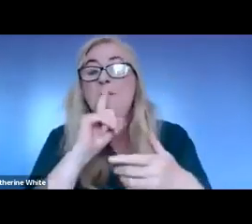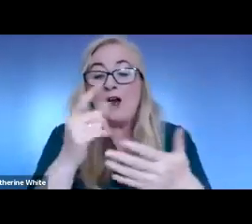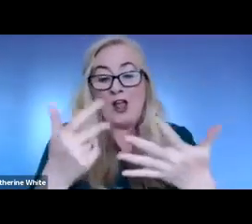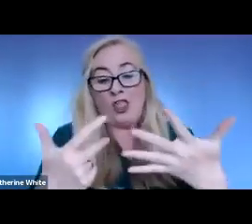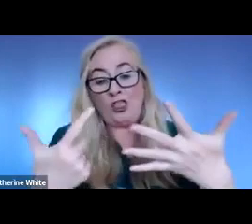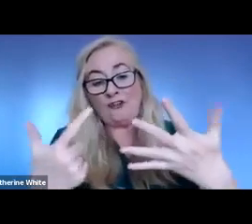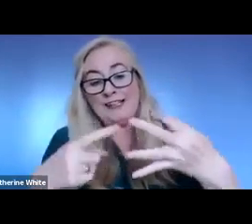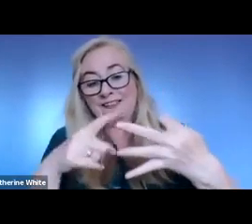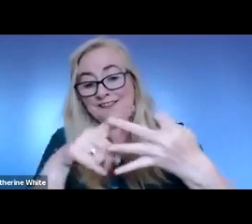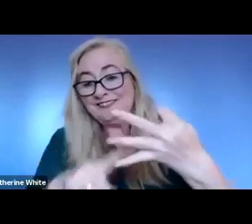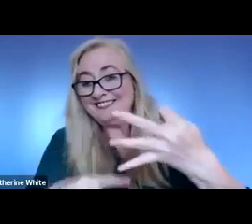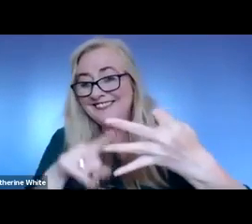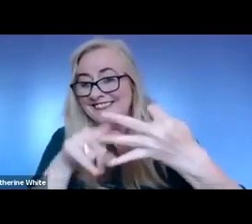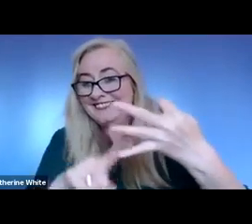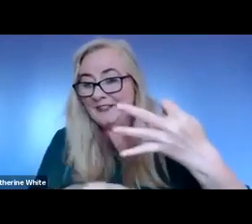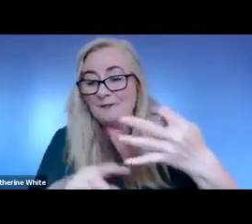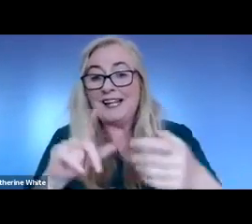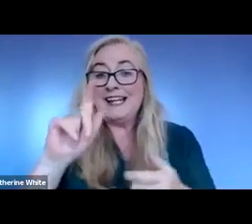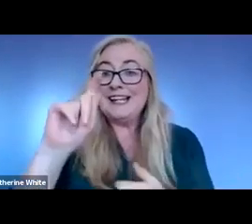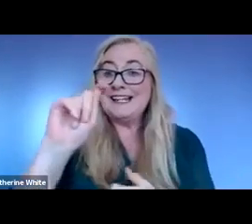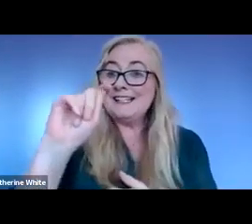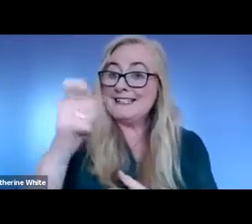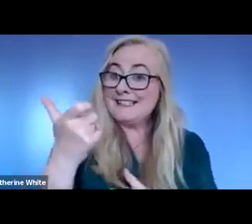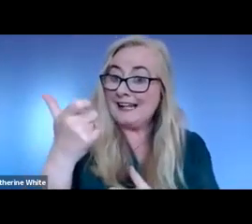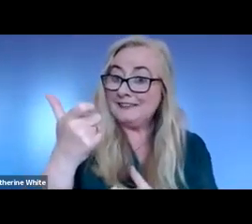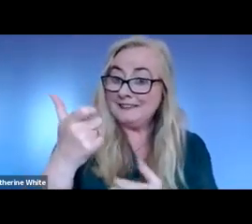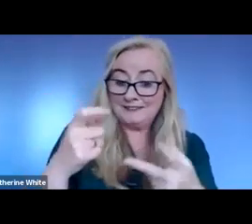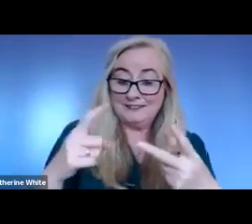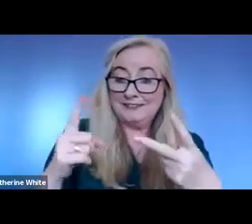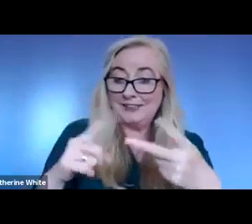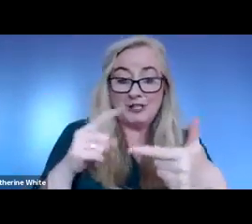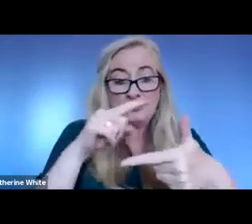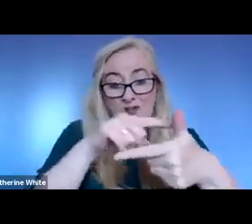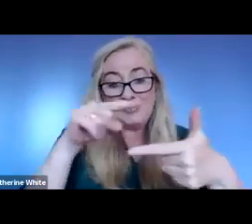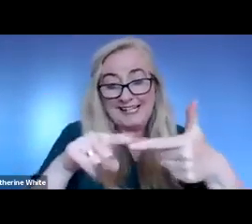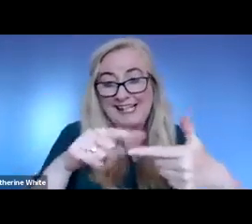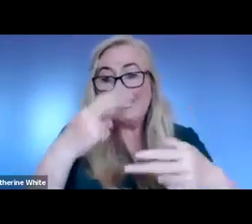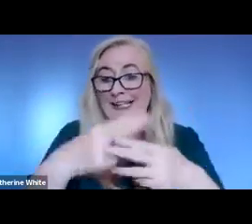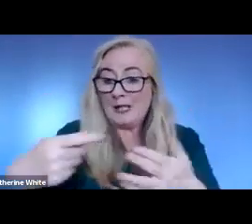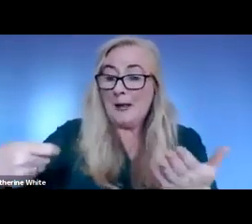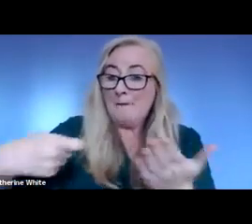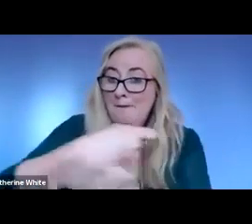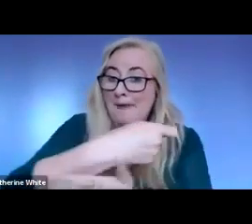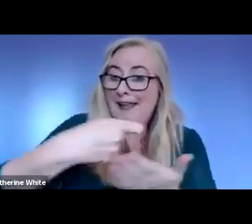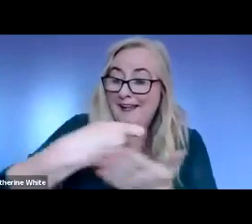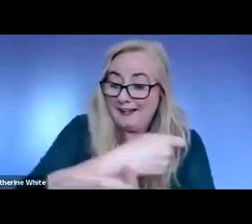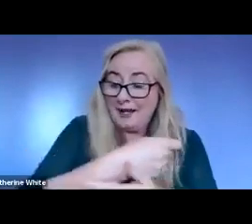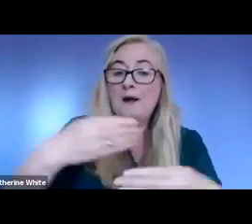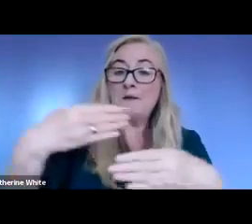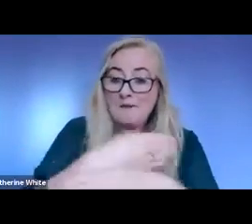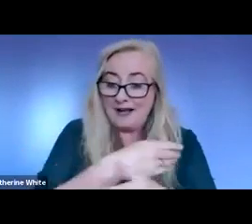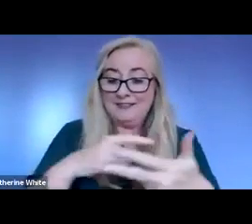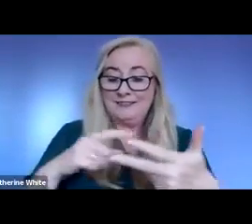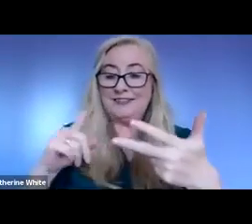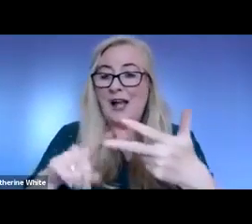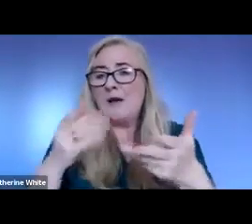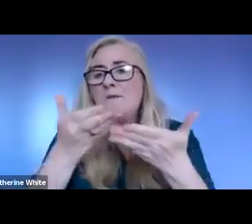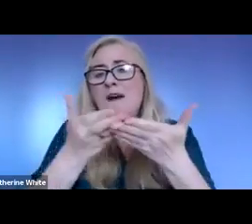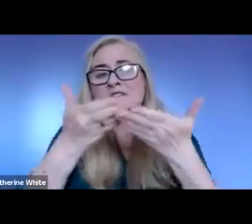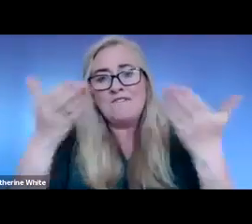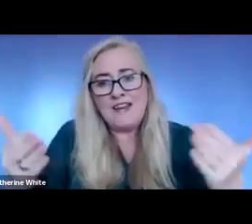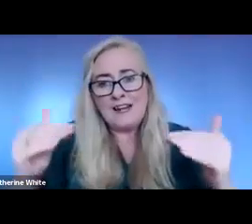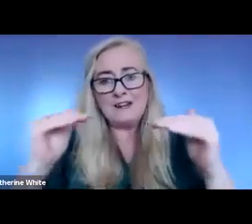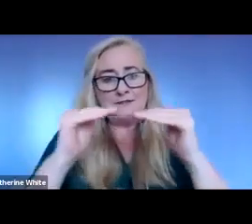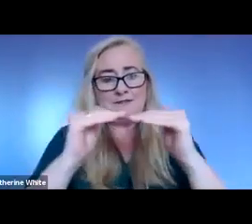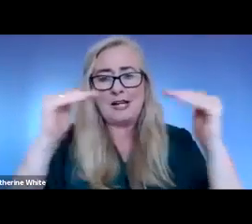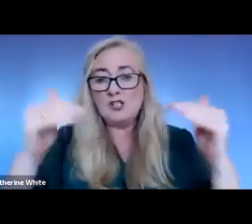would be a just taxation, because those services and infrastructure need to be paid for, and that needs to be just, it needs to be fair and equitable. So